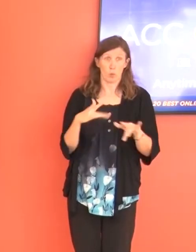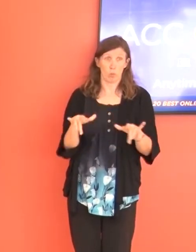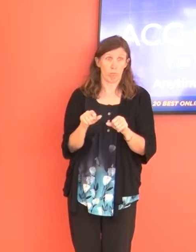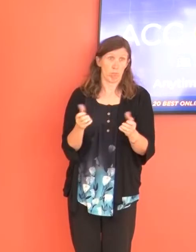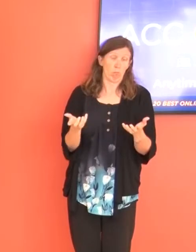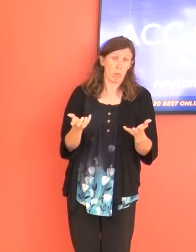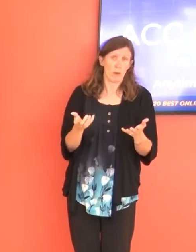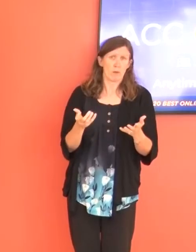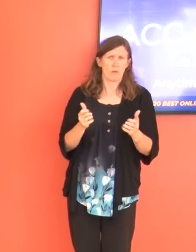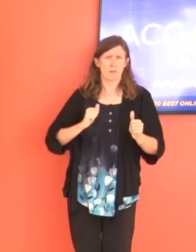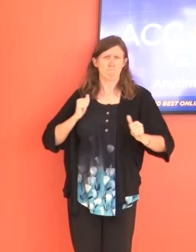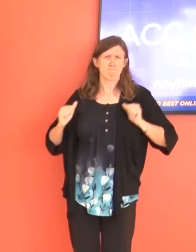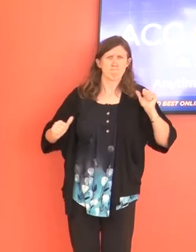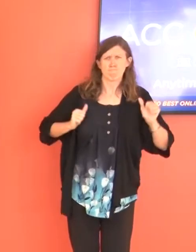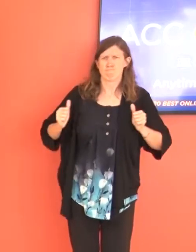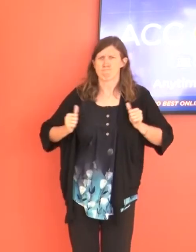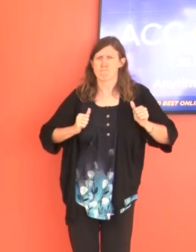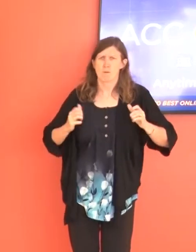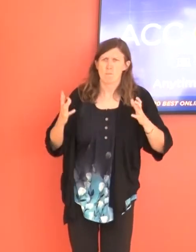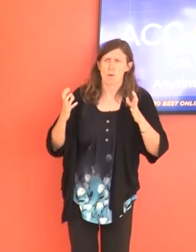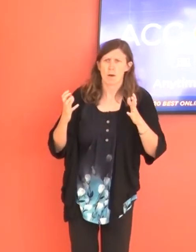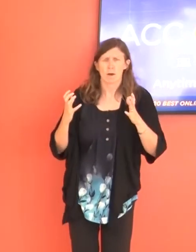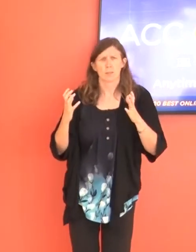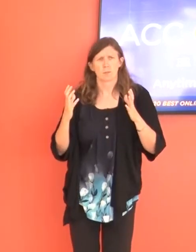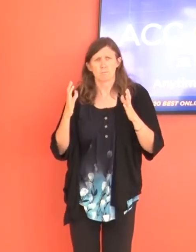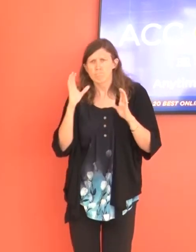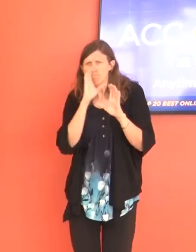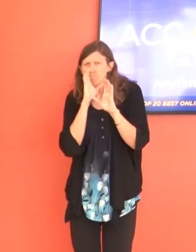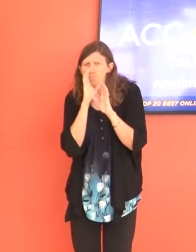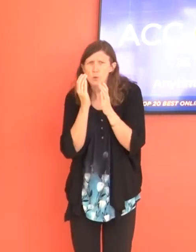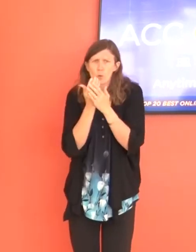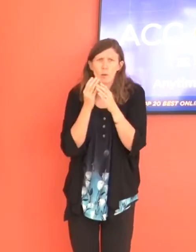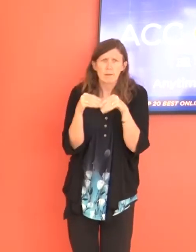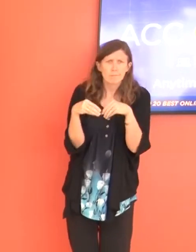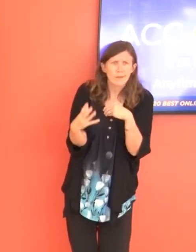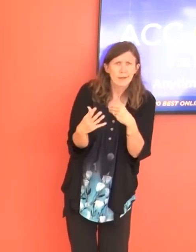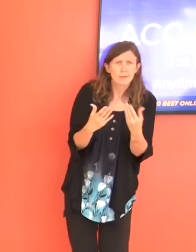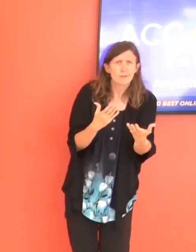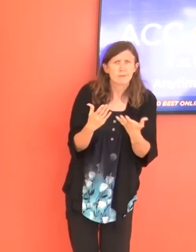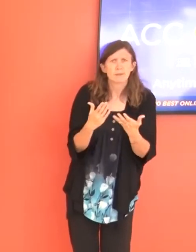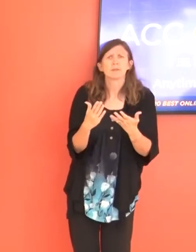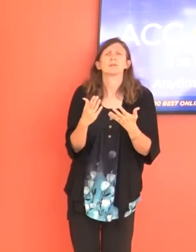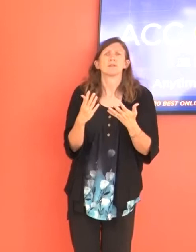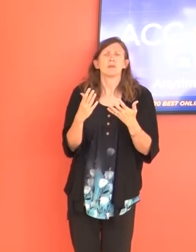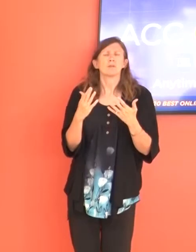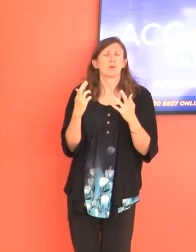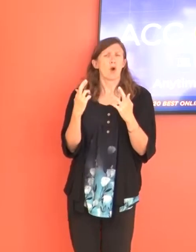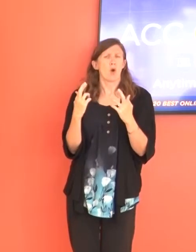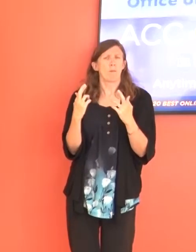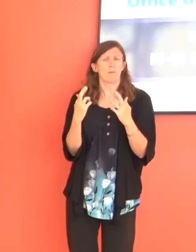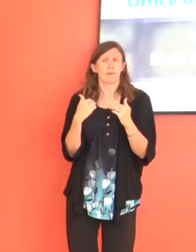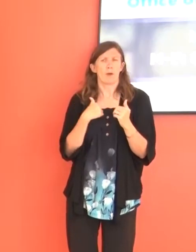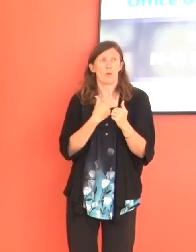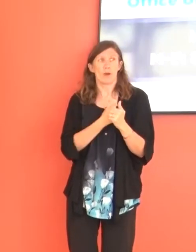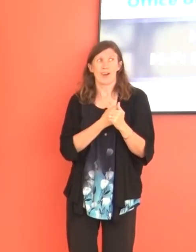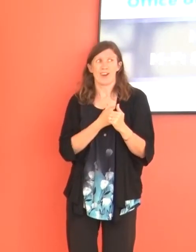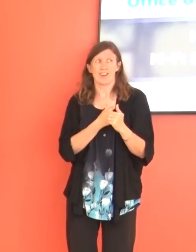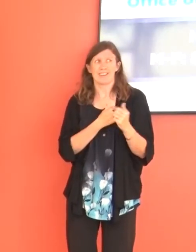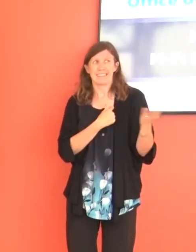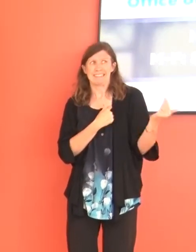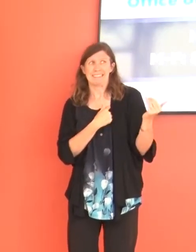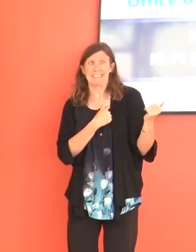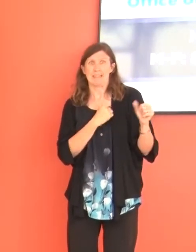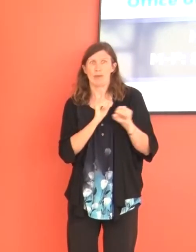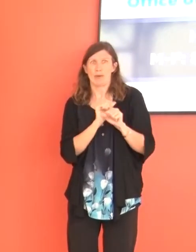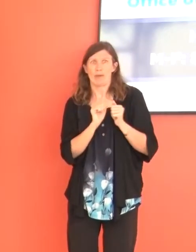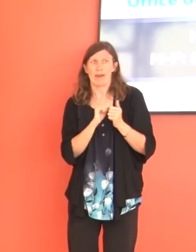they're aggressive and looking at new ways to offer services, and so we hope to be one of those new ways